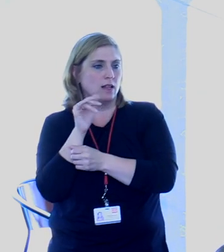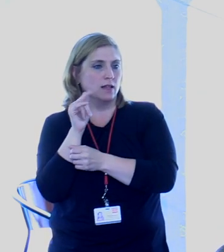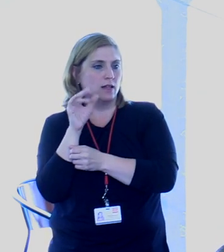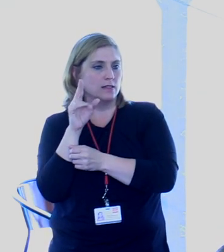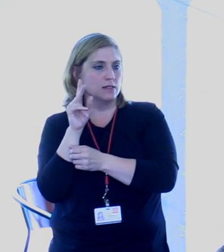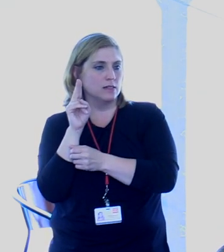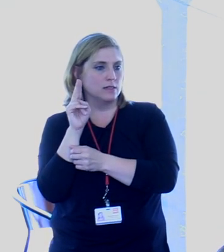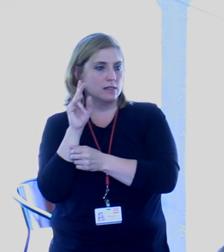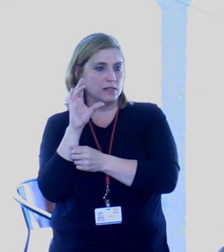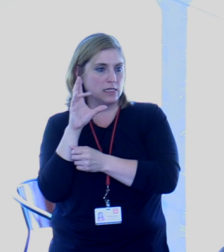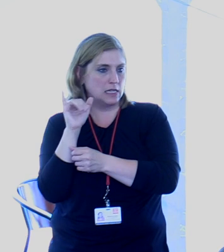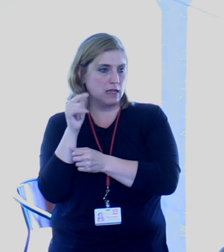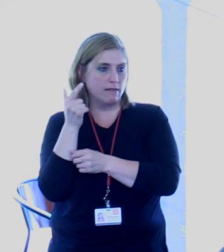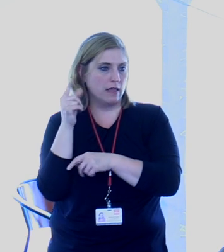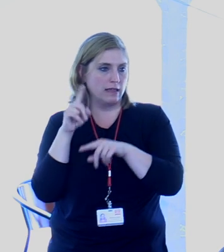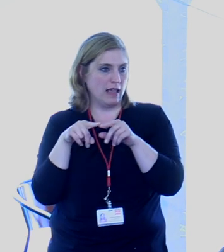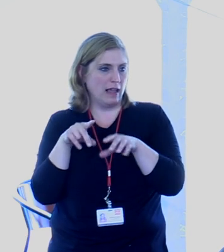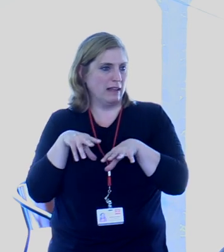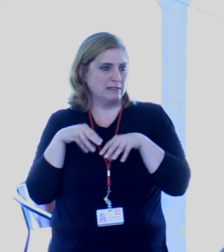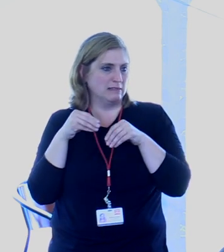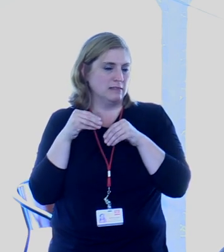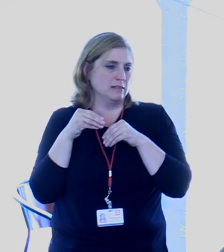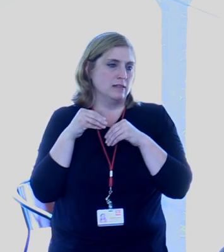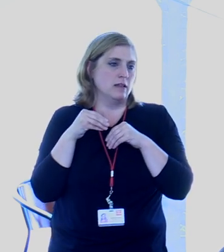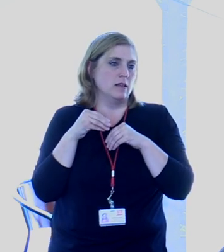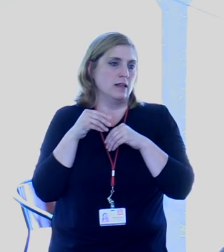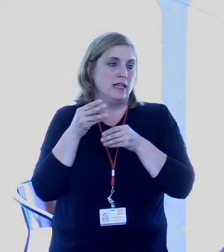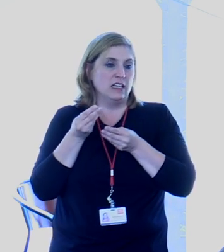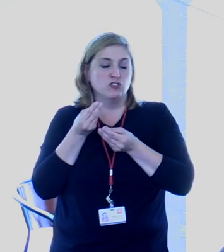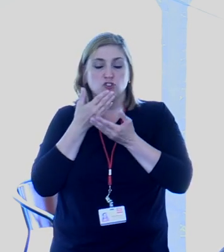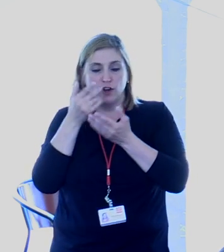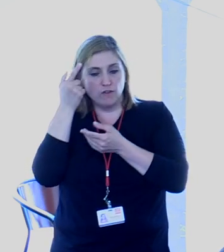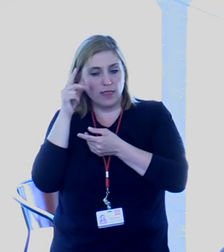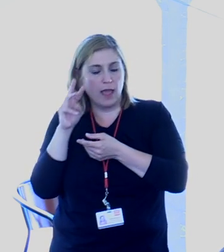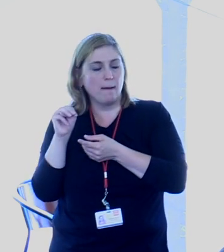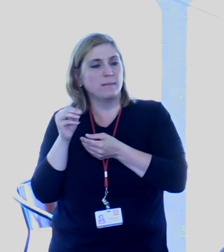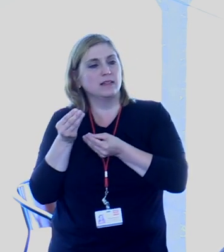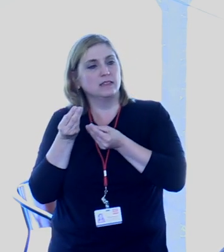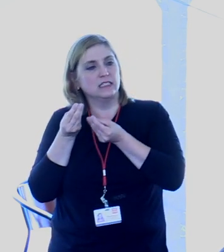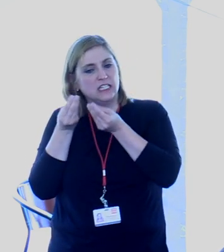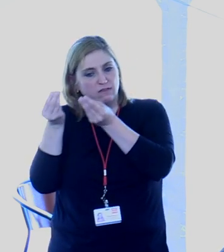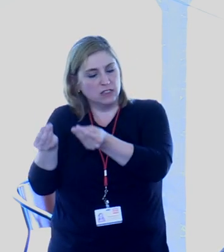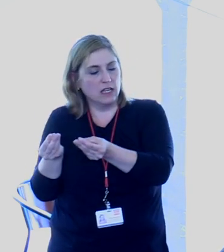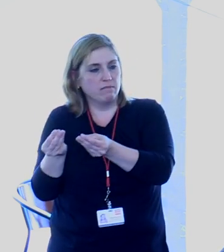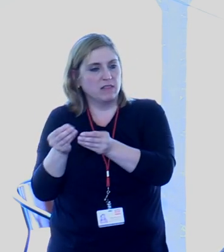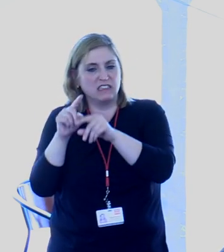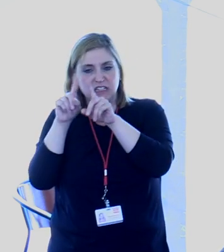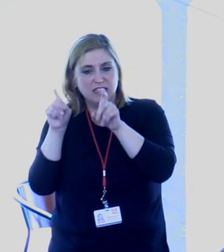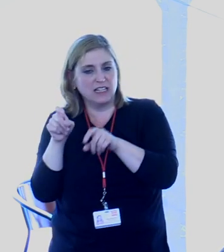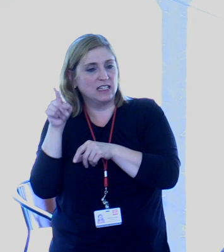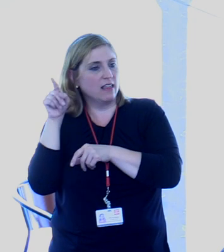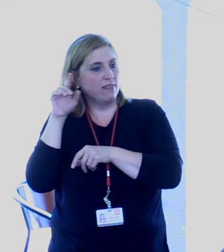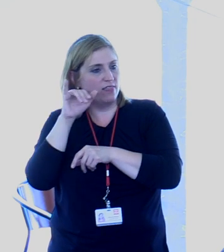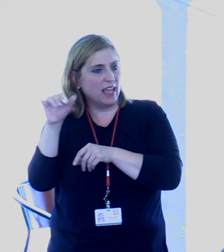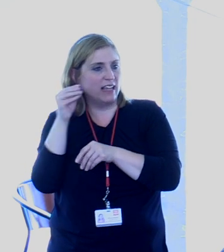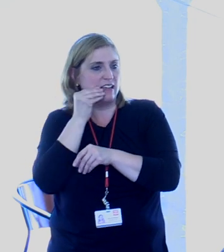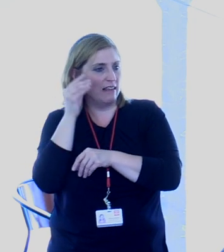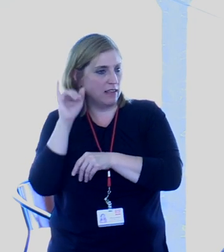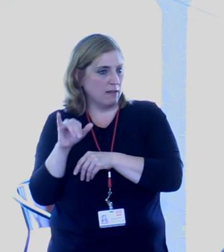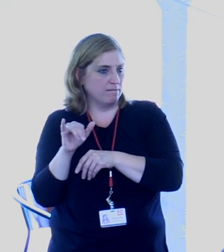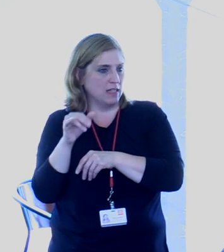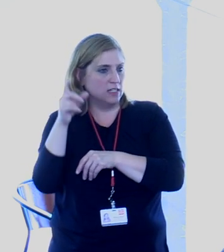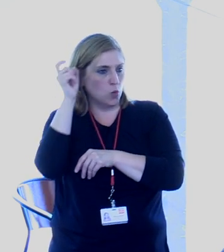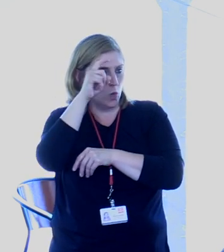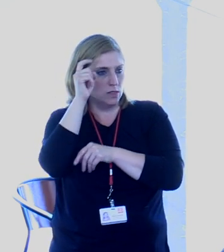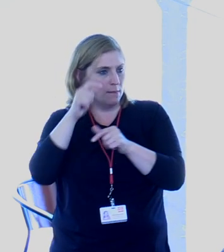they can't appreciate, but it's good for them. Okay, and he gives it to them, and it's the test that they shall eat it. Okay, this is a wisdom